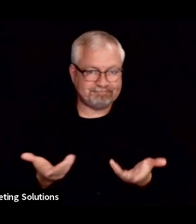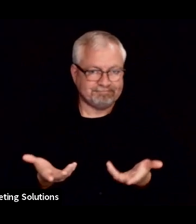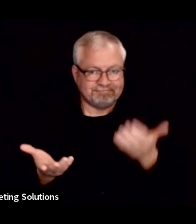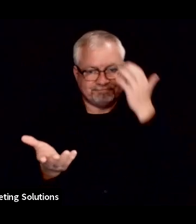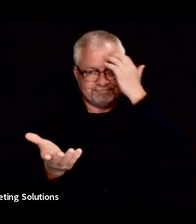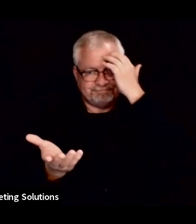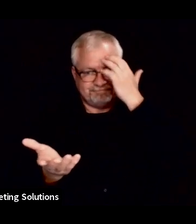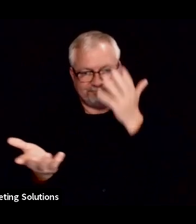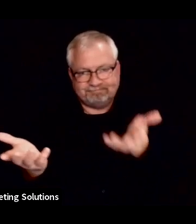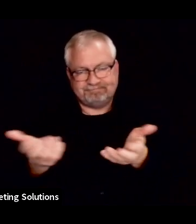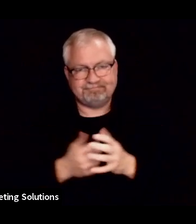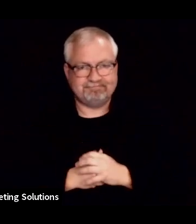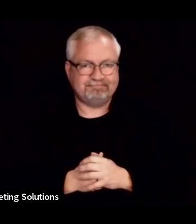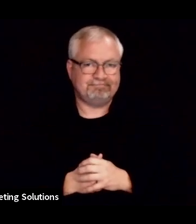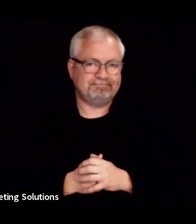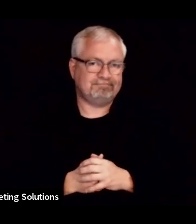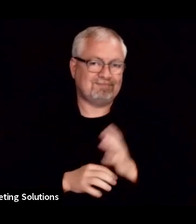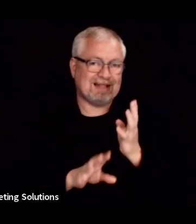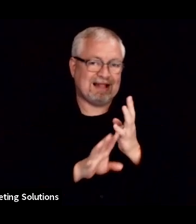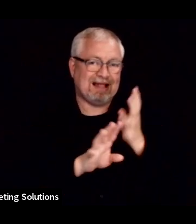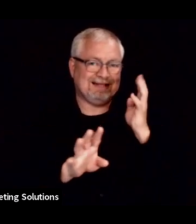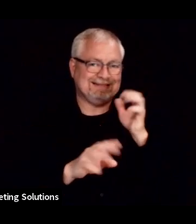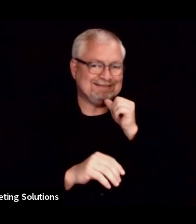be good for the guard, and